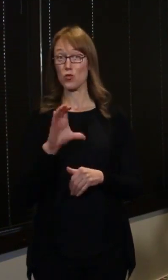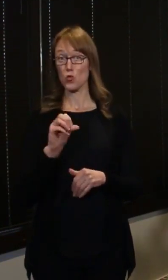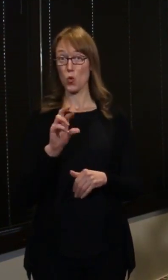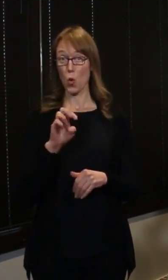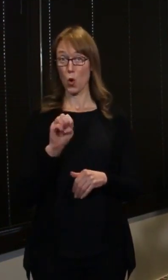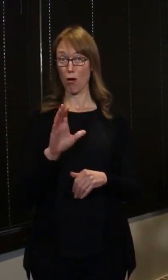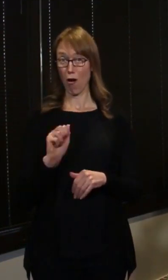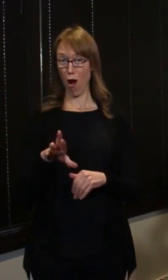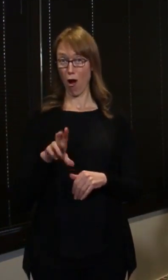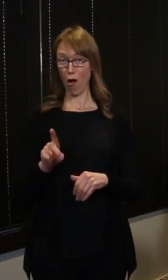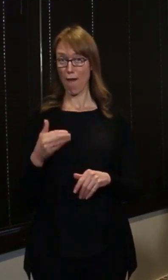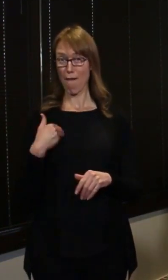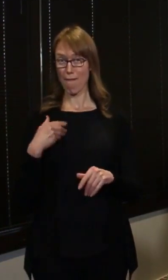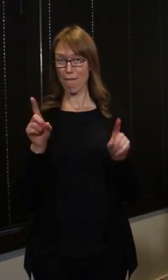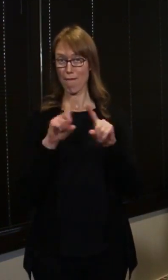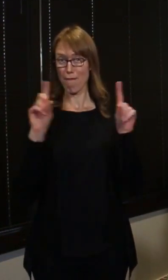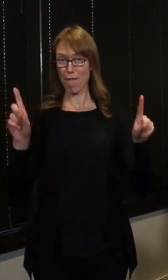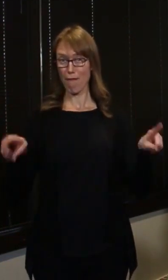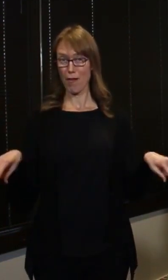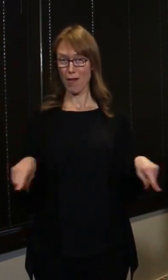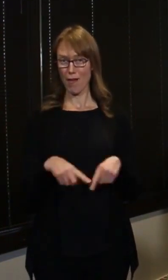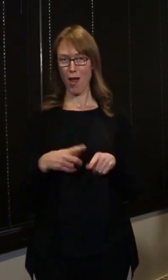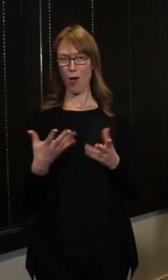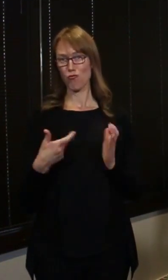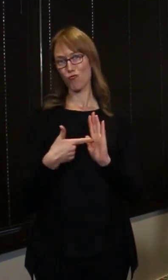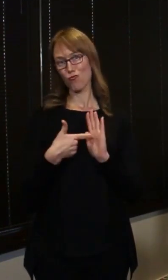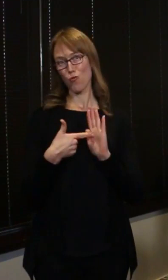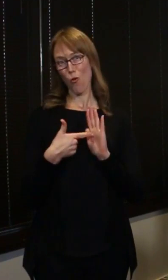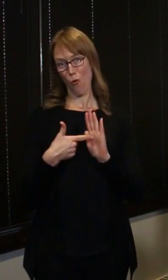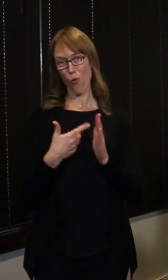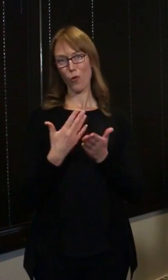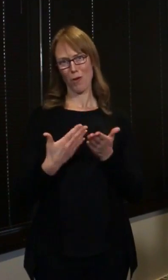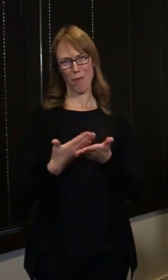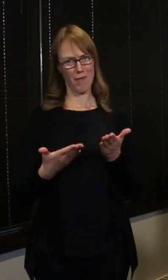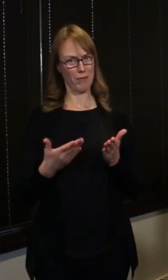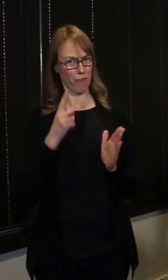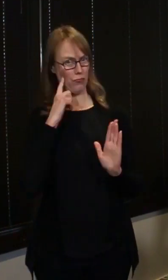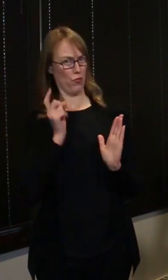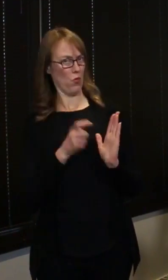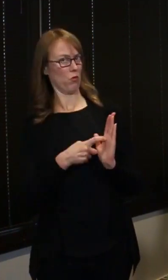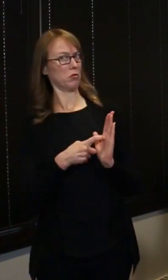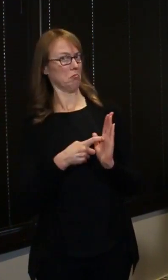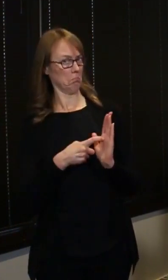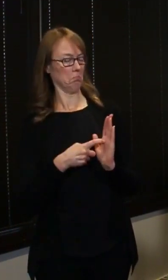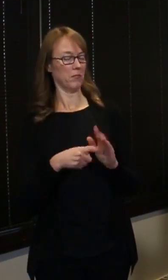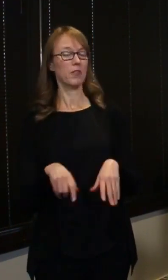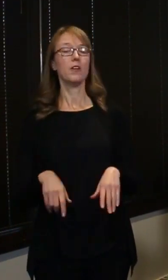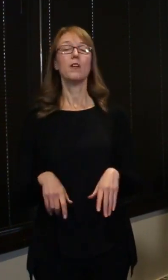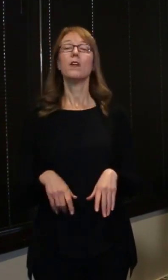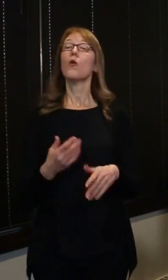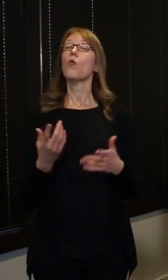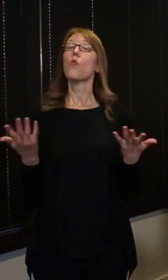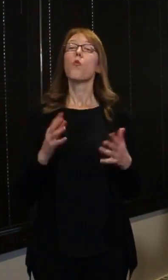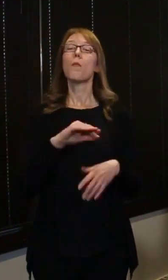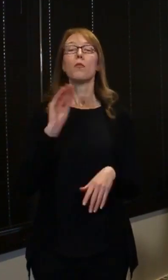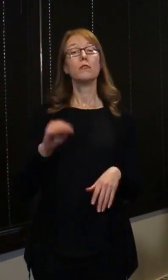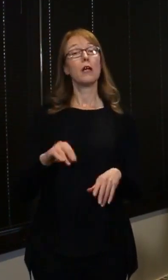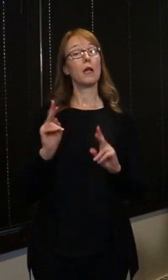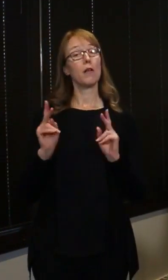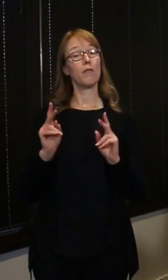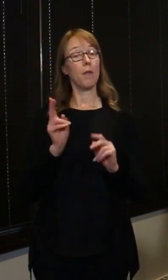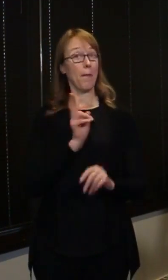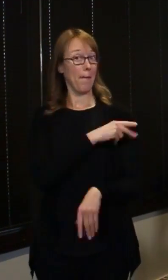well, a couple of things that I wanted to highlight here, and this is really one of them. This is our percentage of patients that are occupying